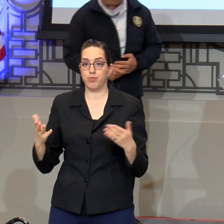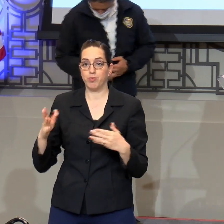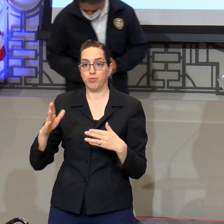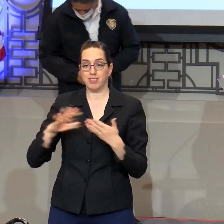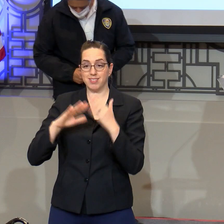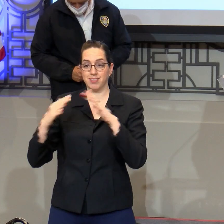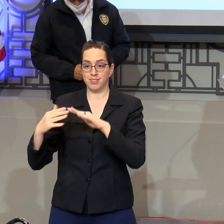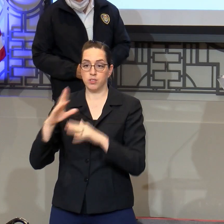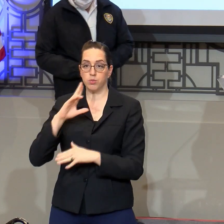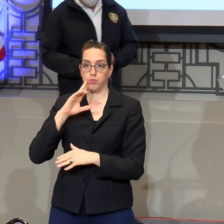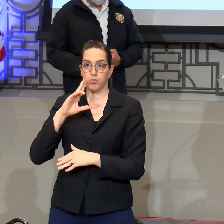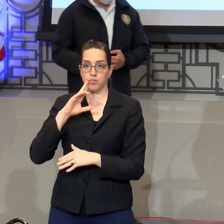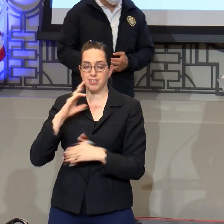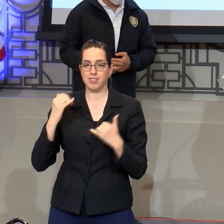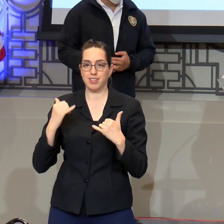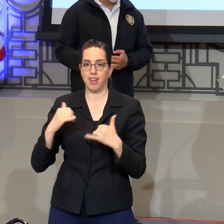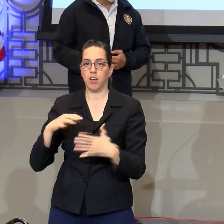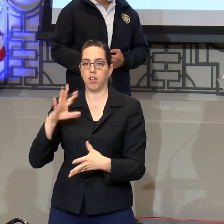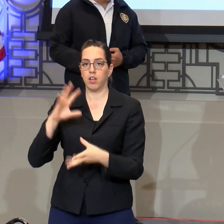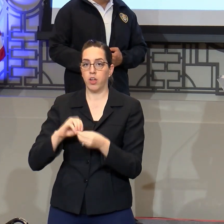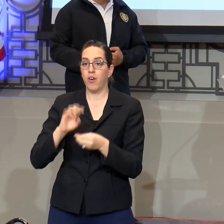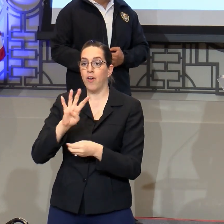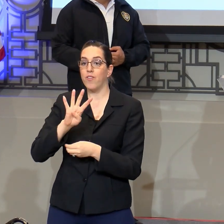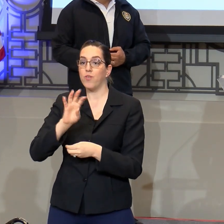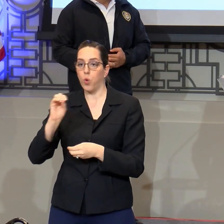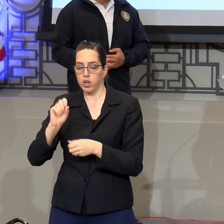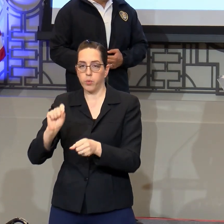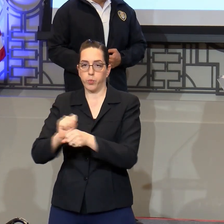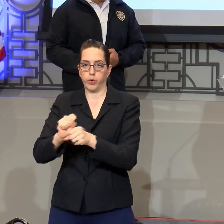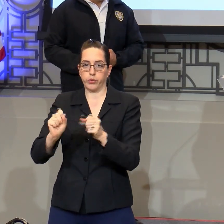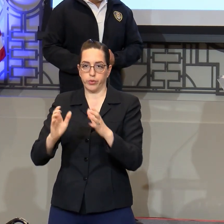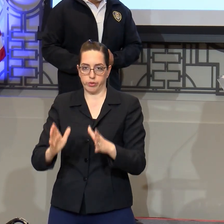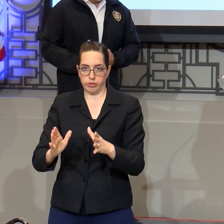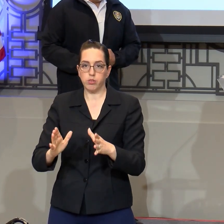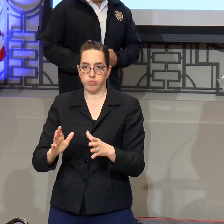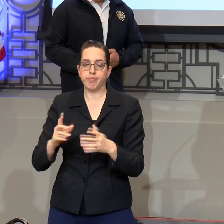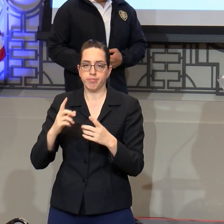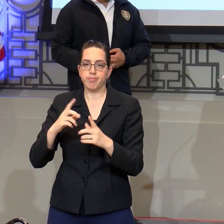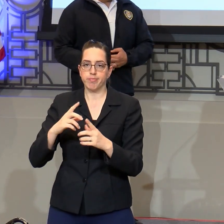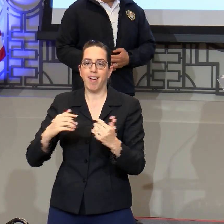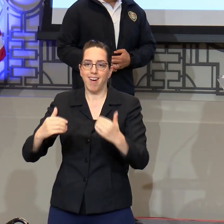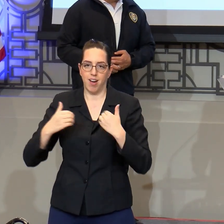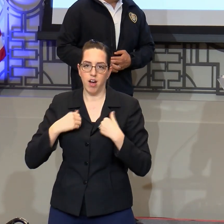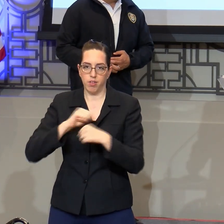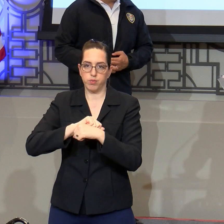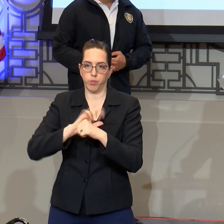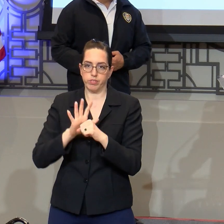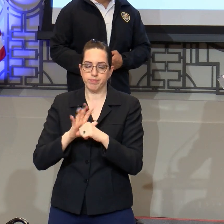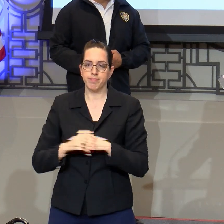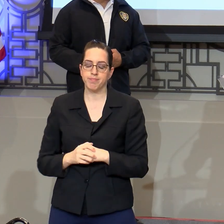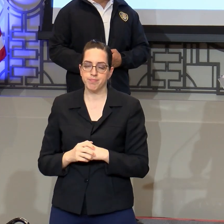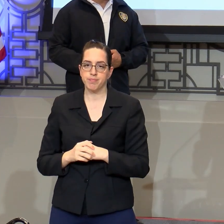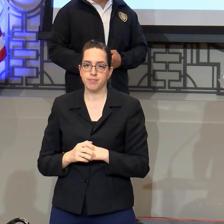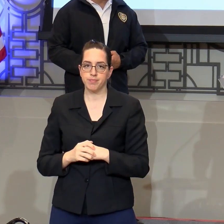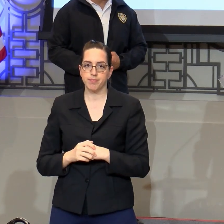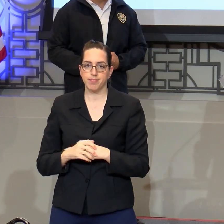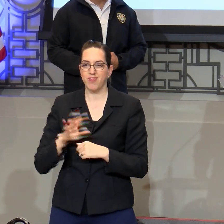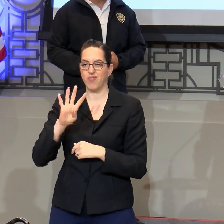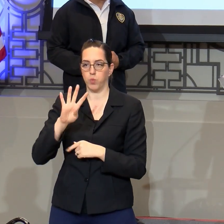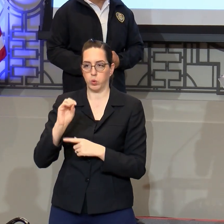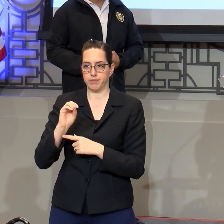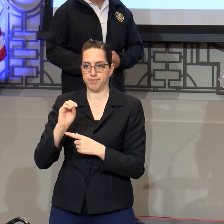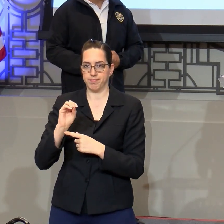of today, there are 40 municipal workers who have tested positive for COVID-19. That is